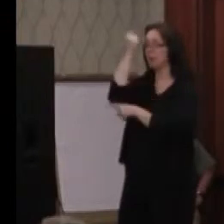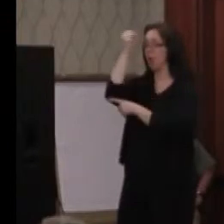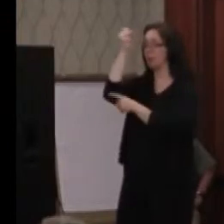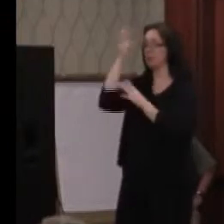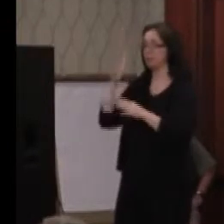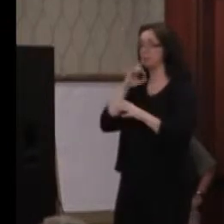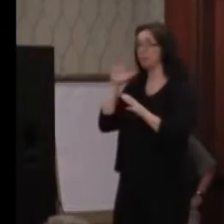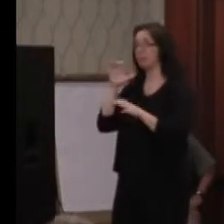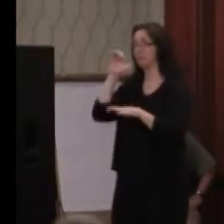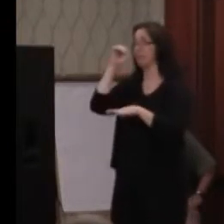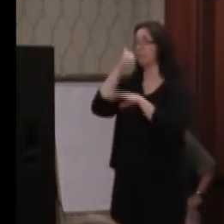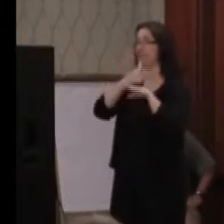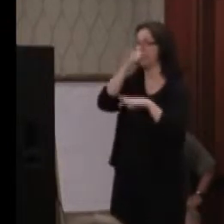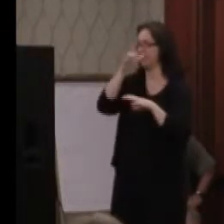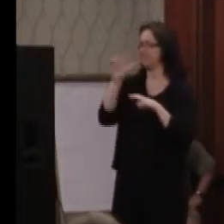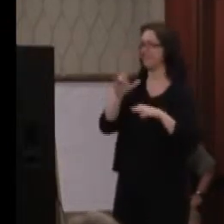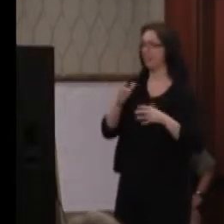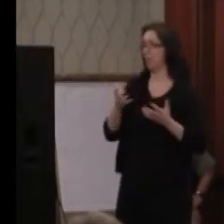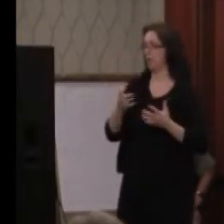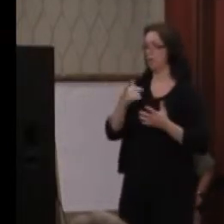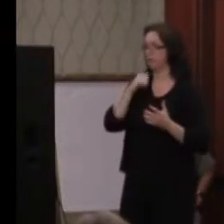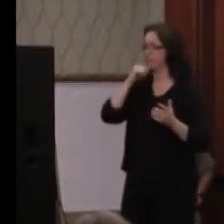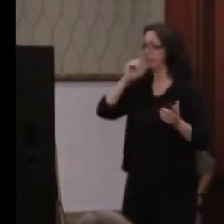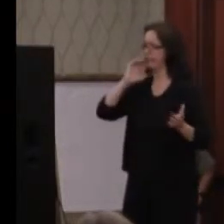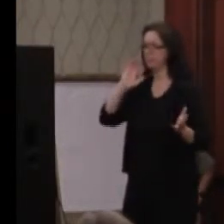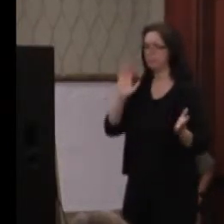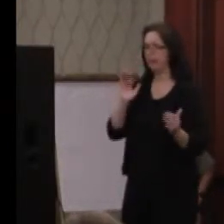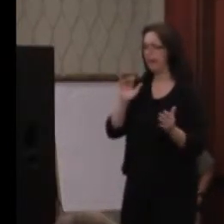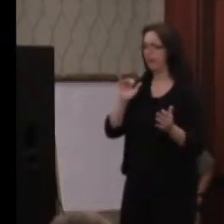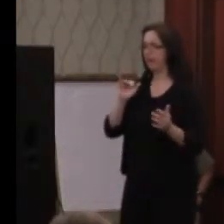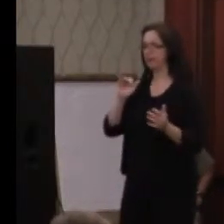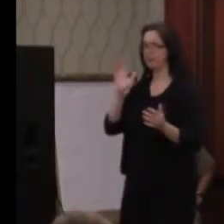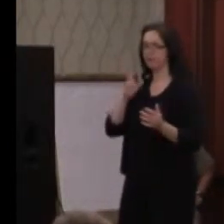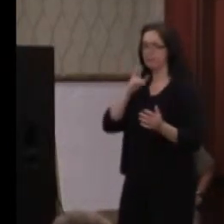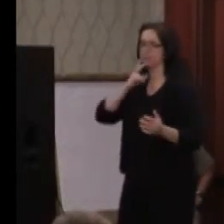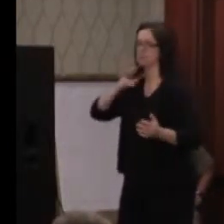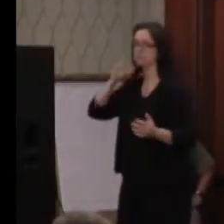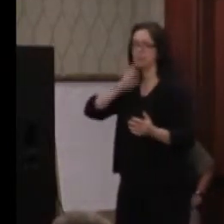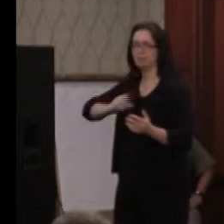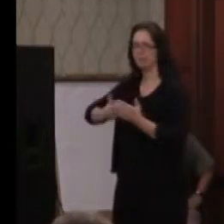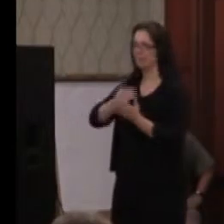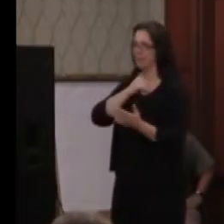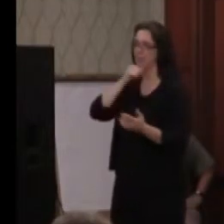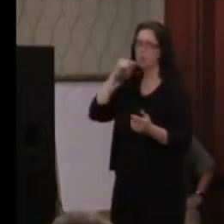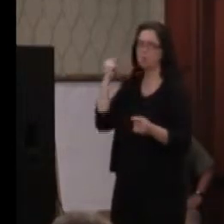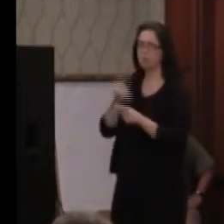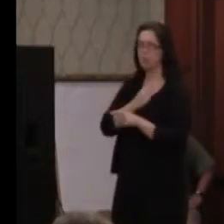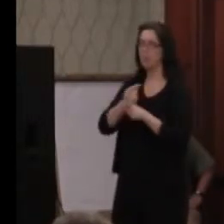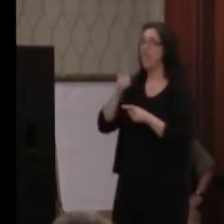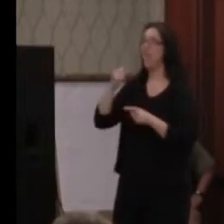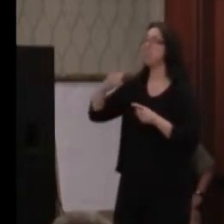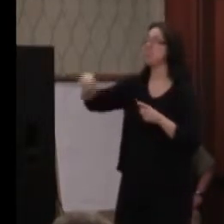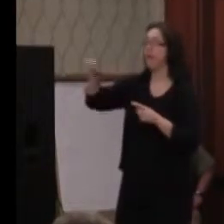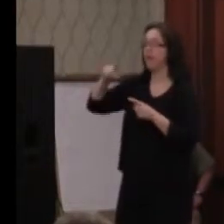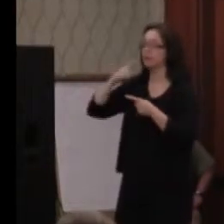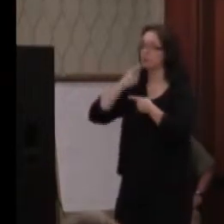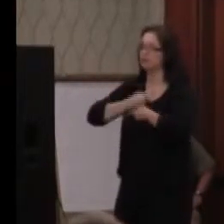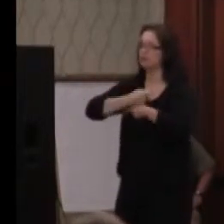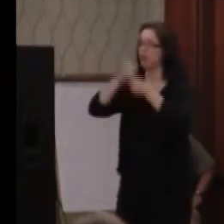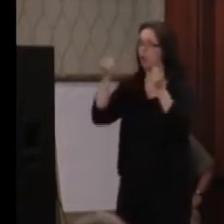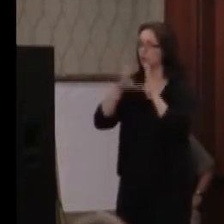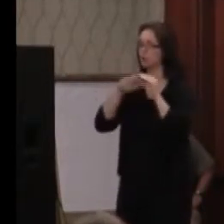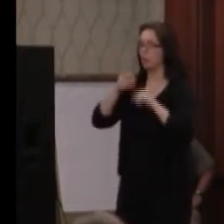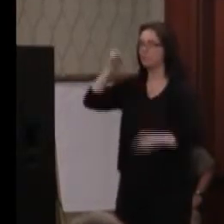something there that was completely unexpected, unprecedented, and rather inappropriate. They told stories there.